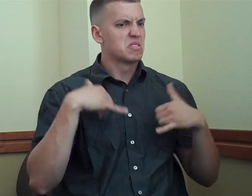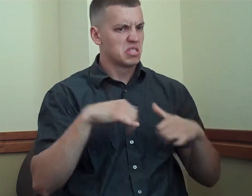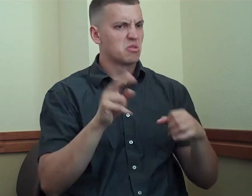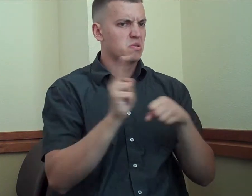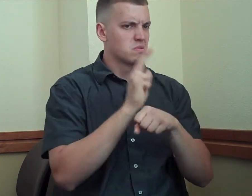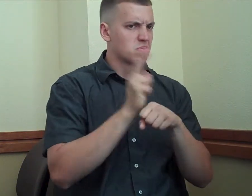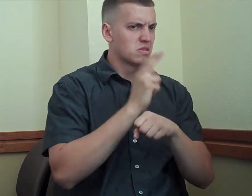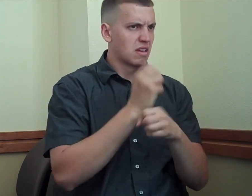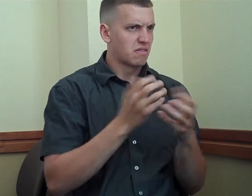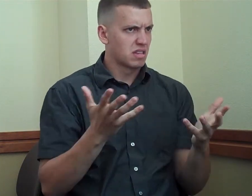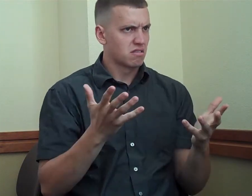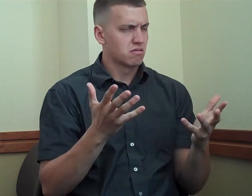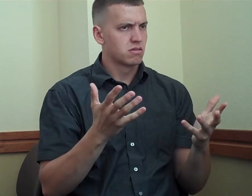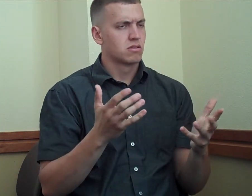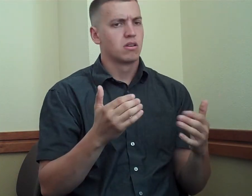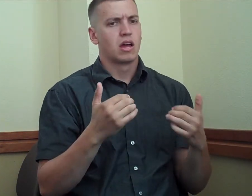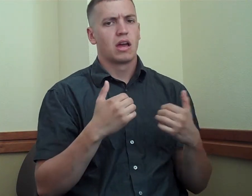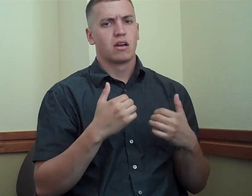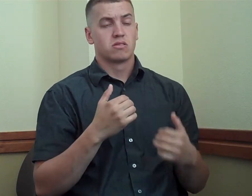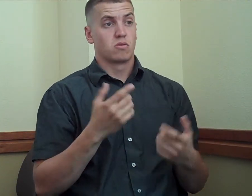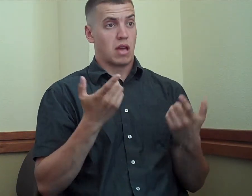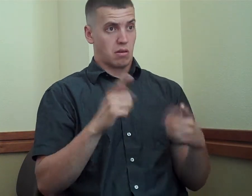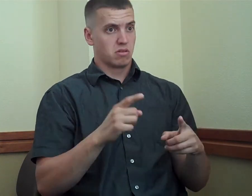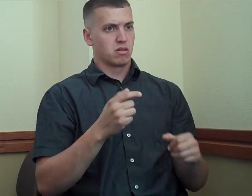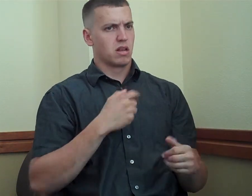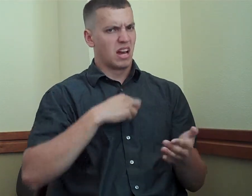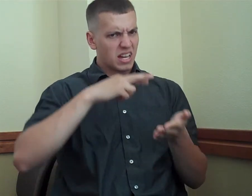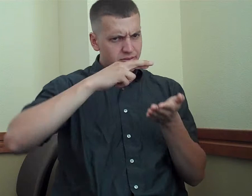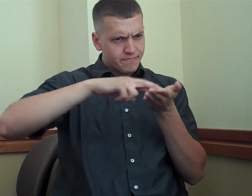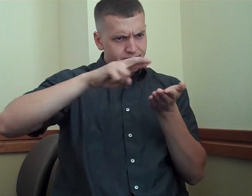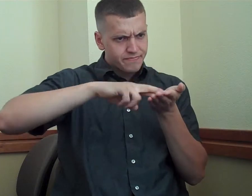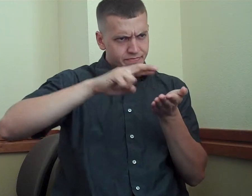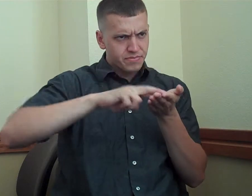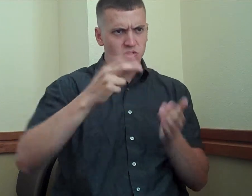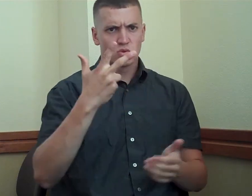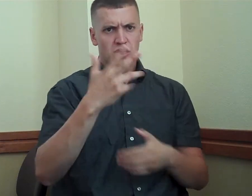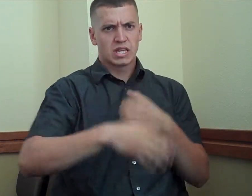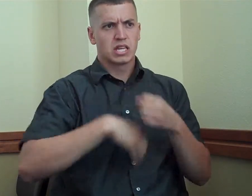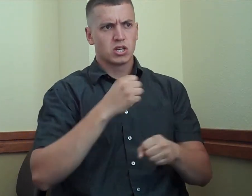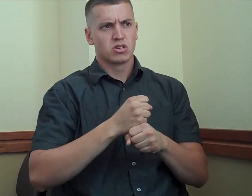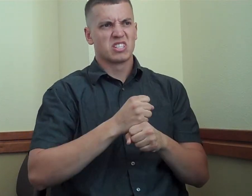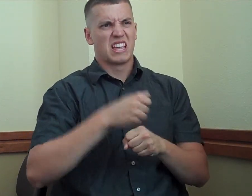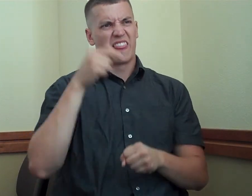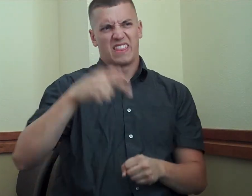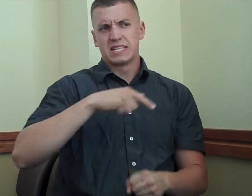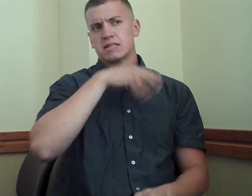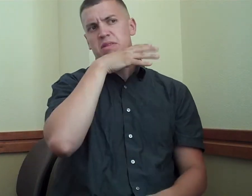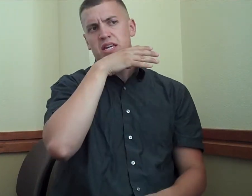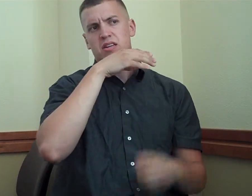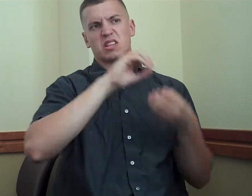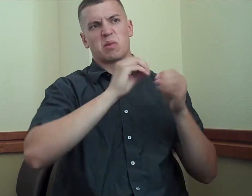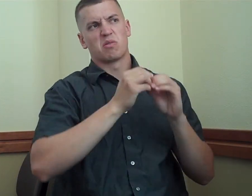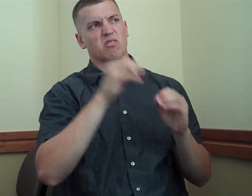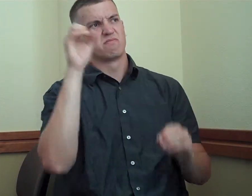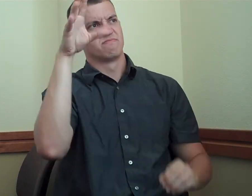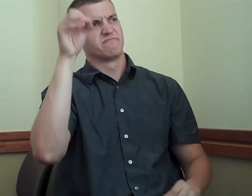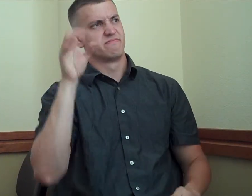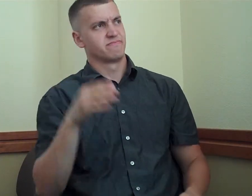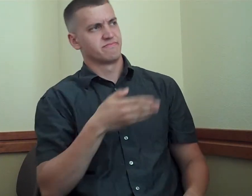years researching, and I followed this one pig with number 05049 all the way up until the end, to what products it's